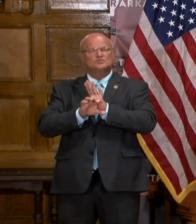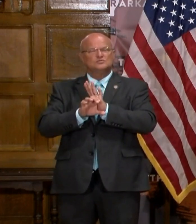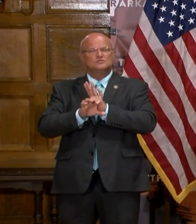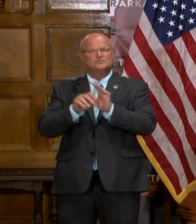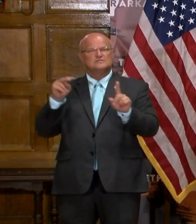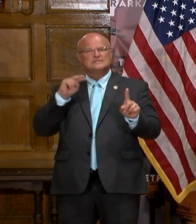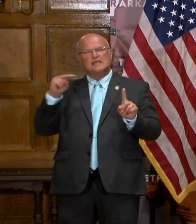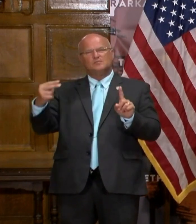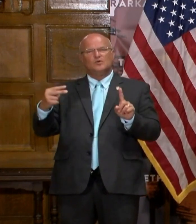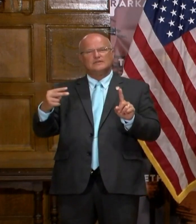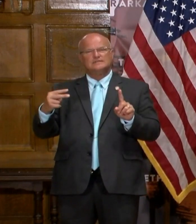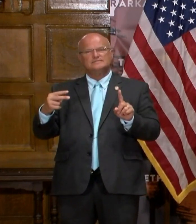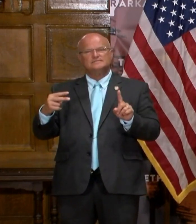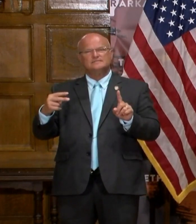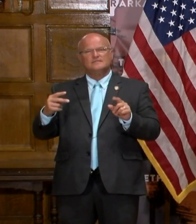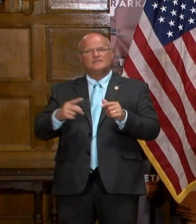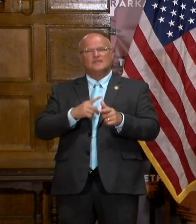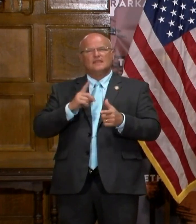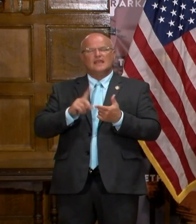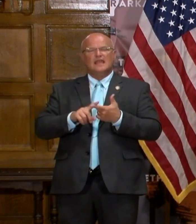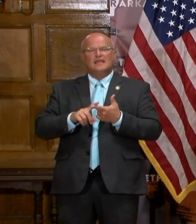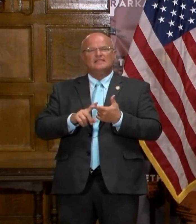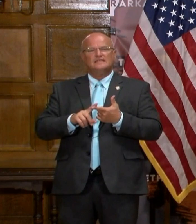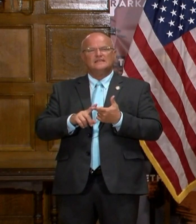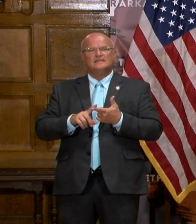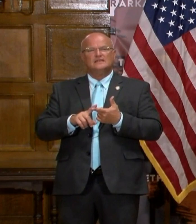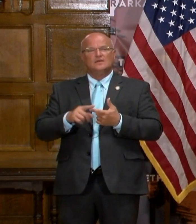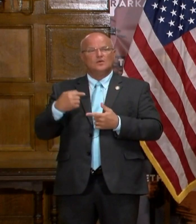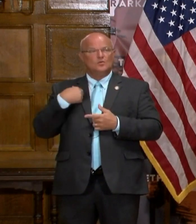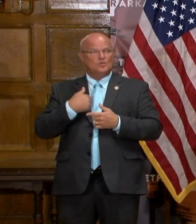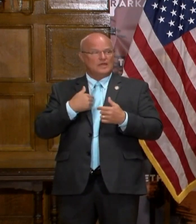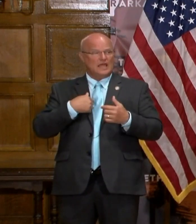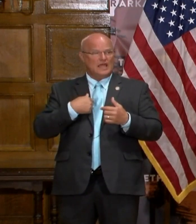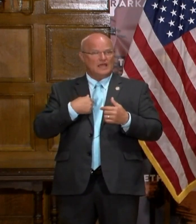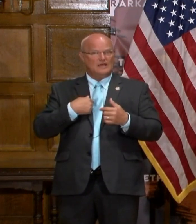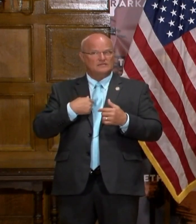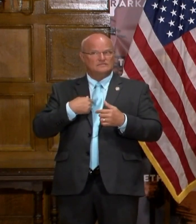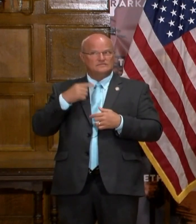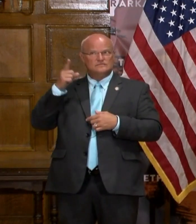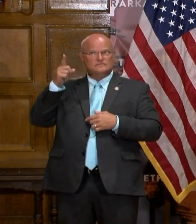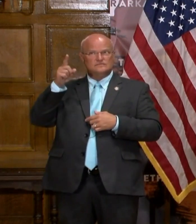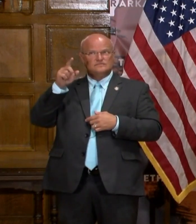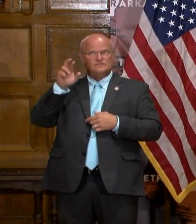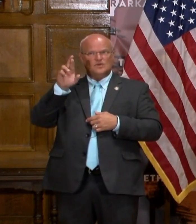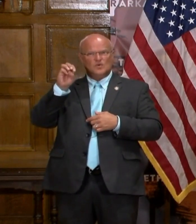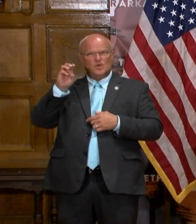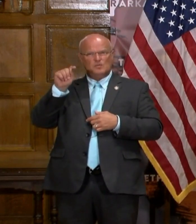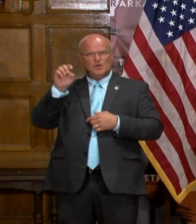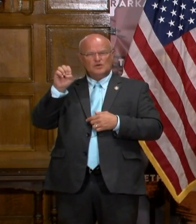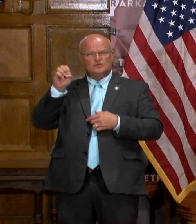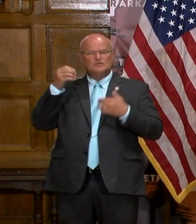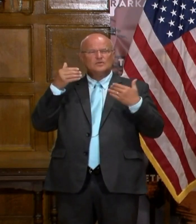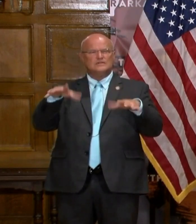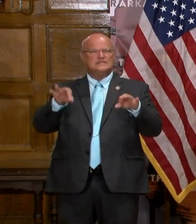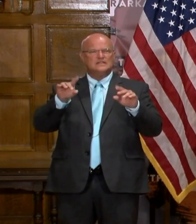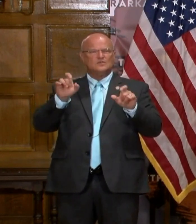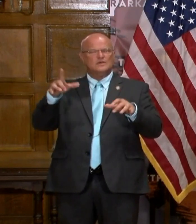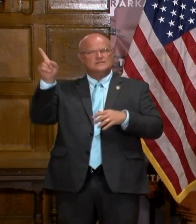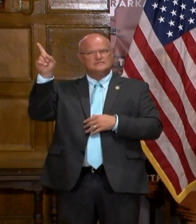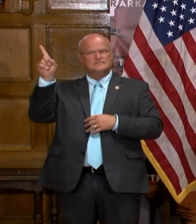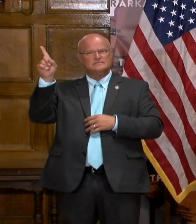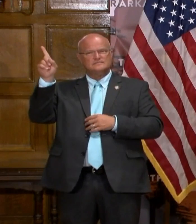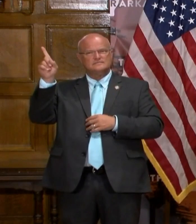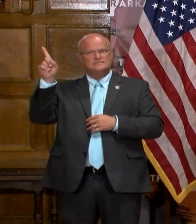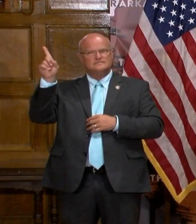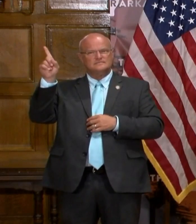standpoint. And then we have them remotely now. I think we must have had a glitch there, but go ahead and take a question